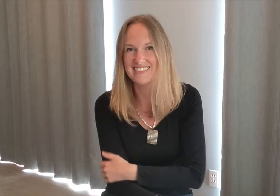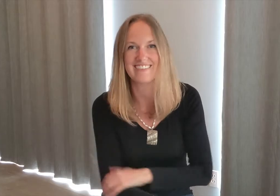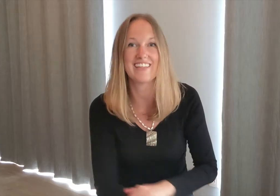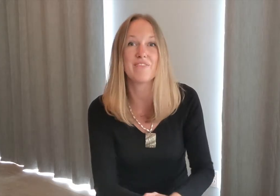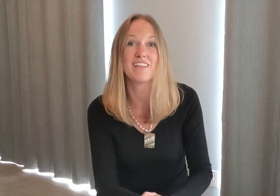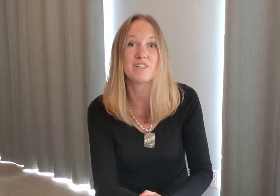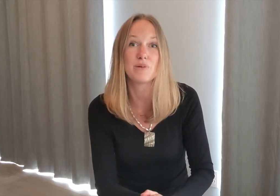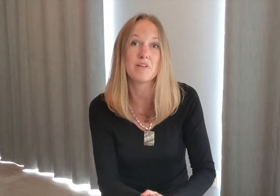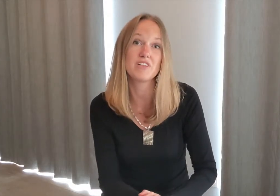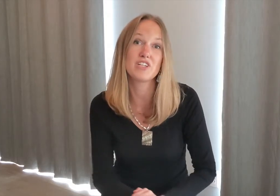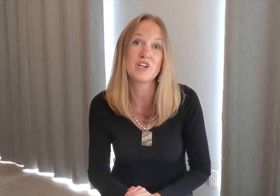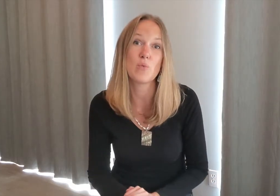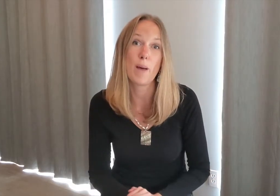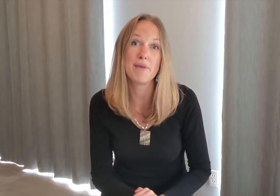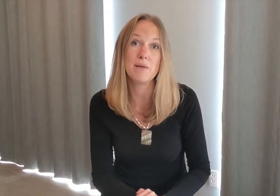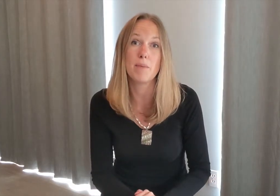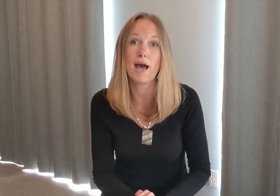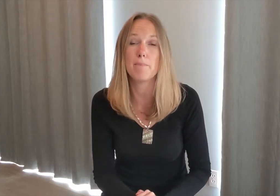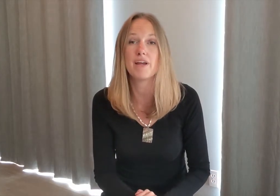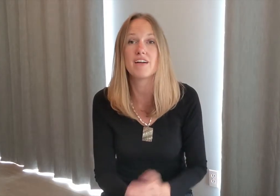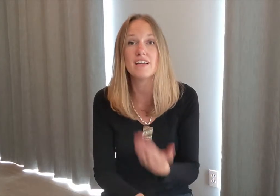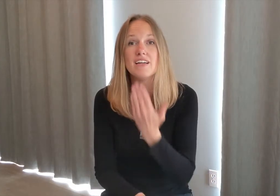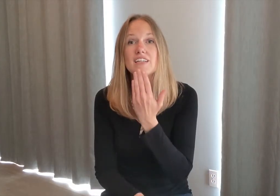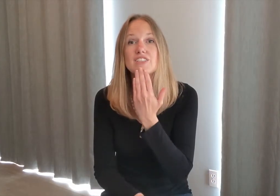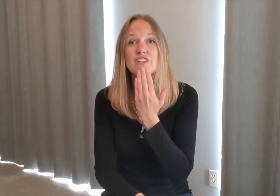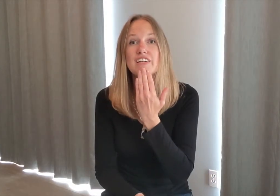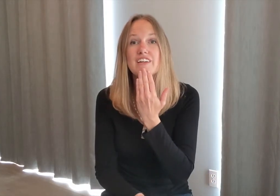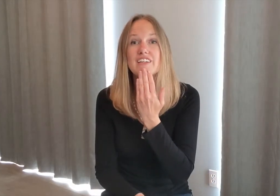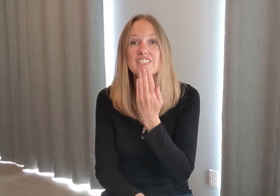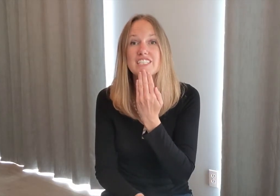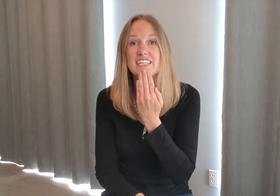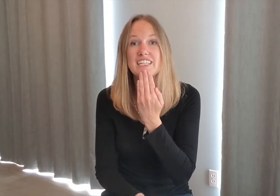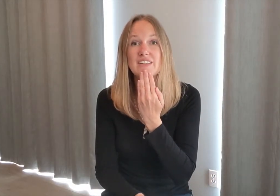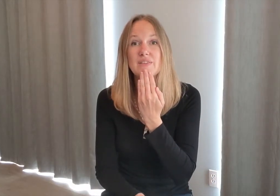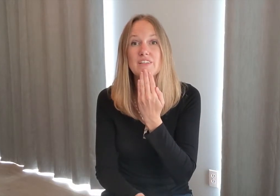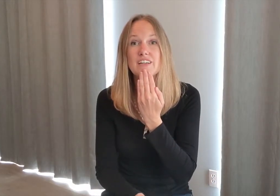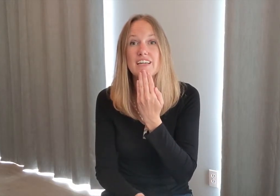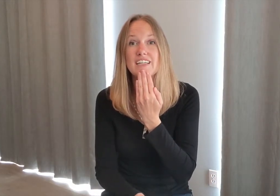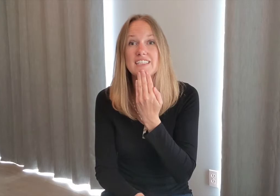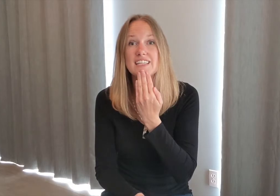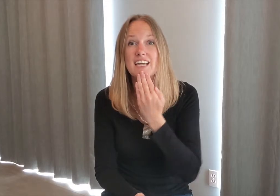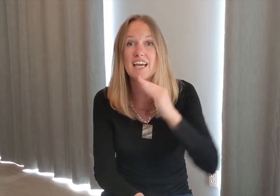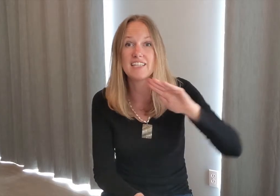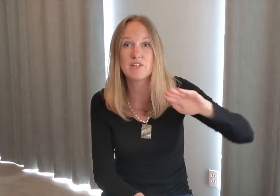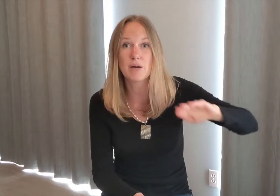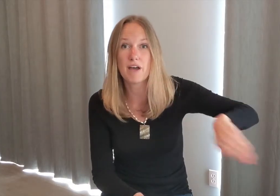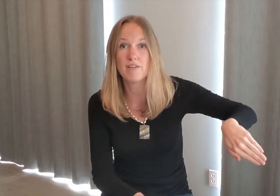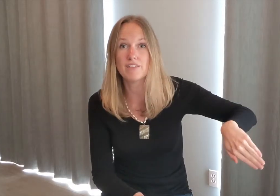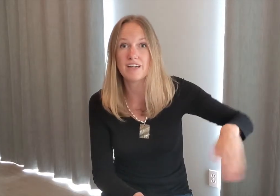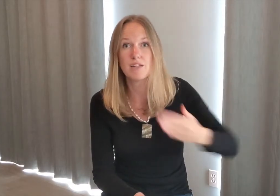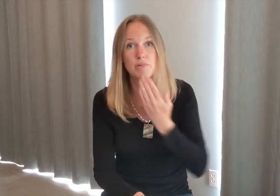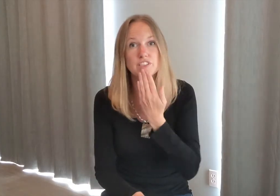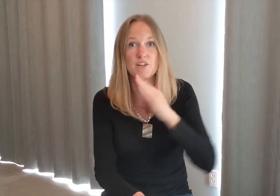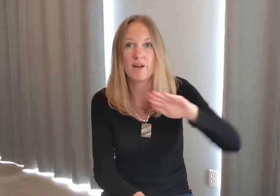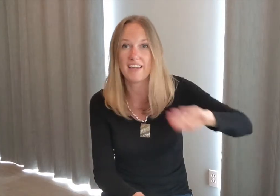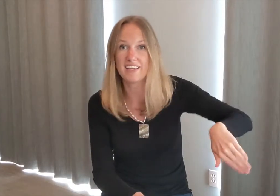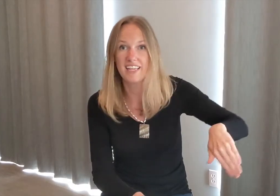that we learned when we learned No Weapon by Pat Barrett. So you're here at your chin with your hand, and then you come out and you kind of push it away.